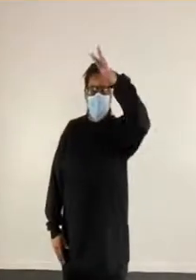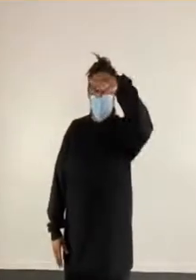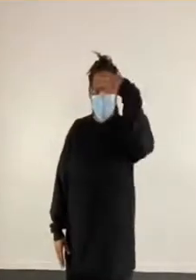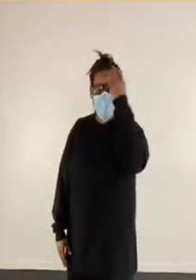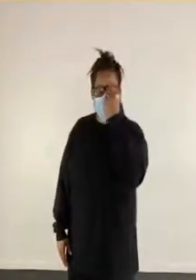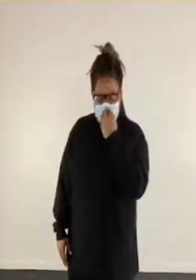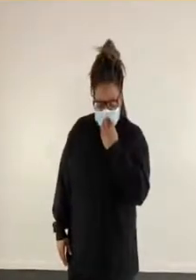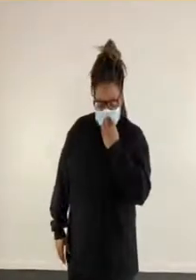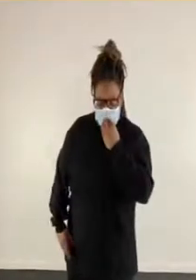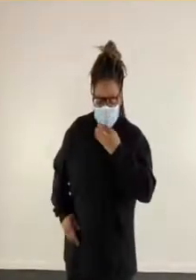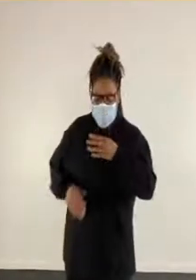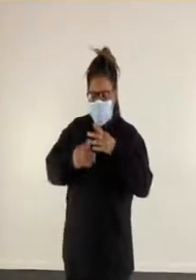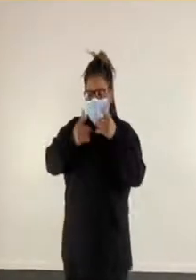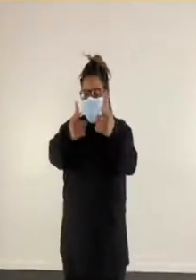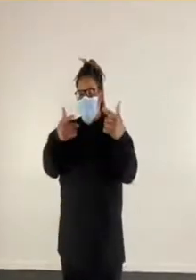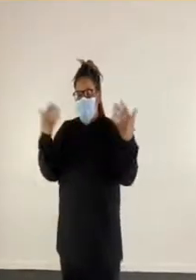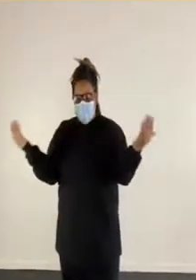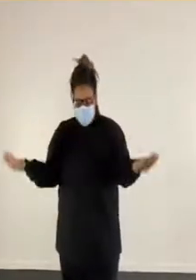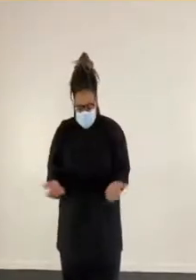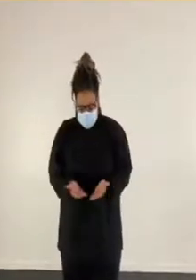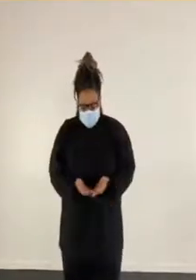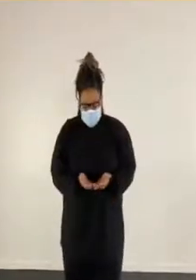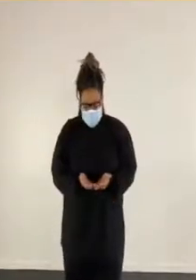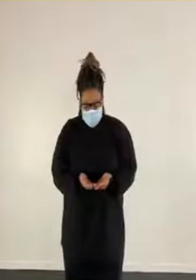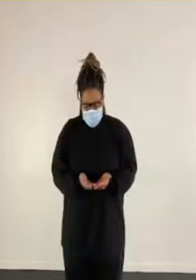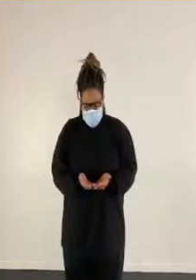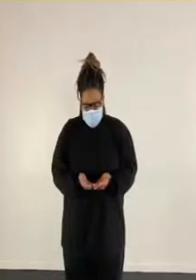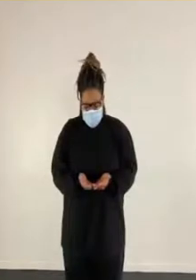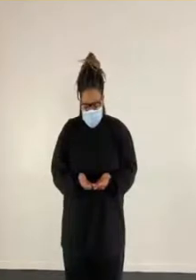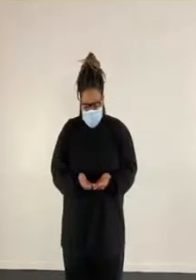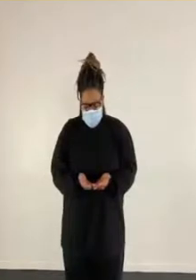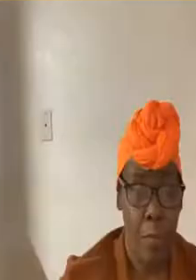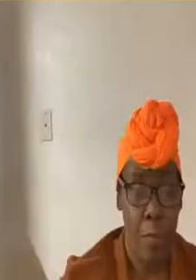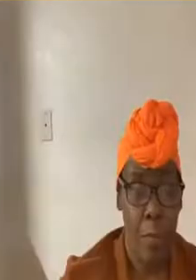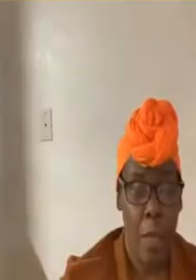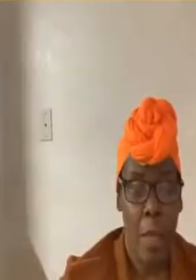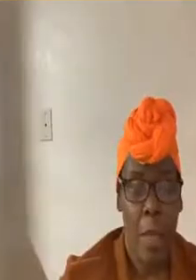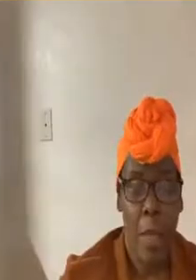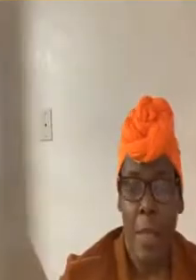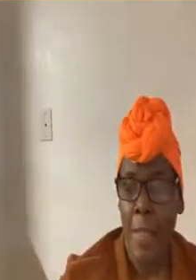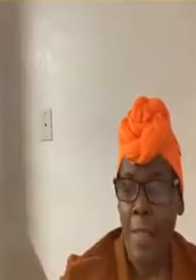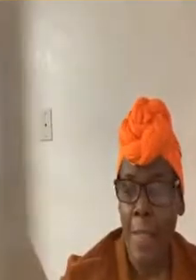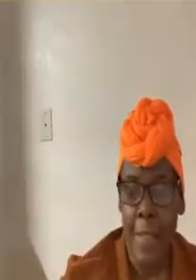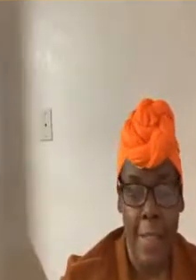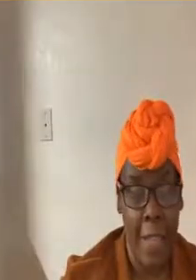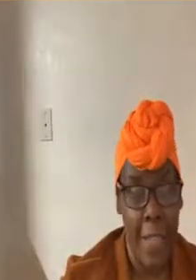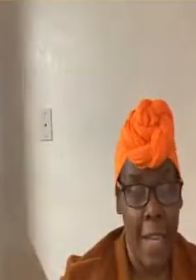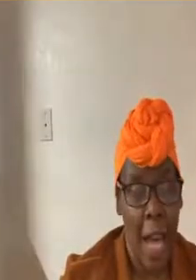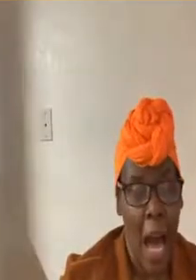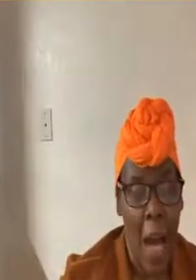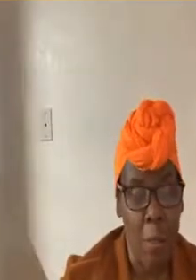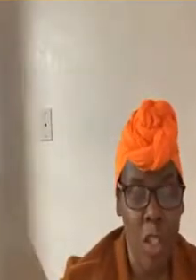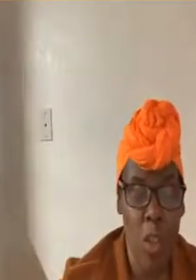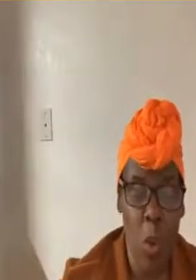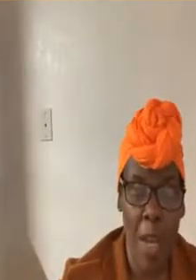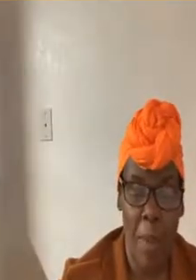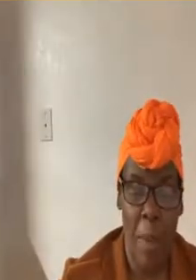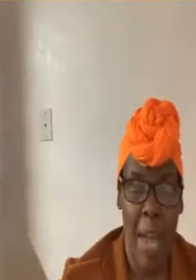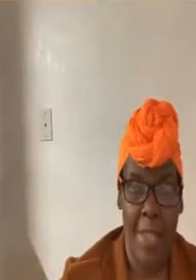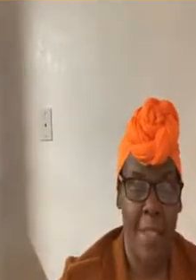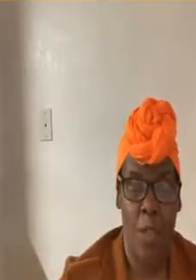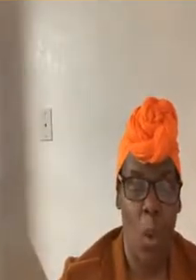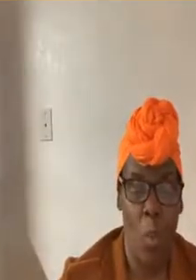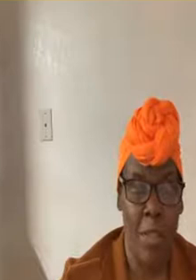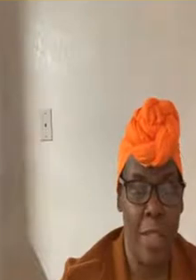your eyes are damn near closed shut. You are blind trying to read. Look, lady, I'm just